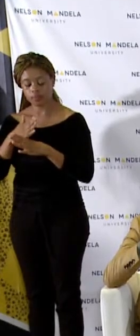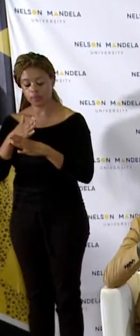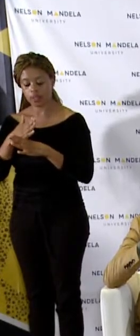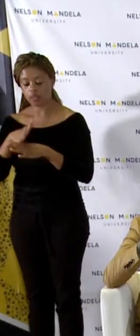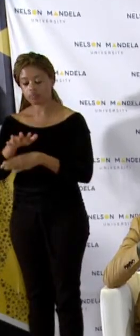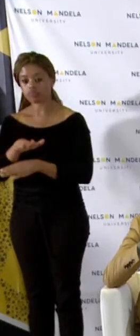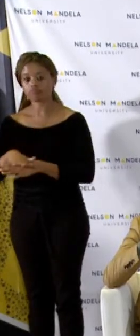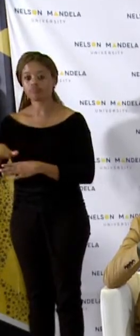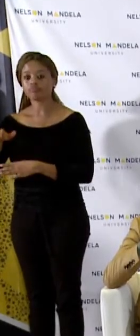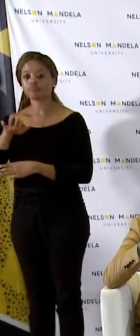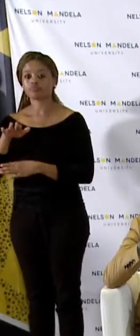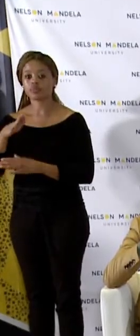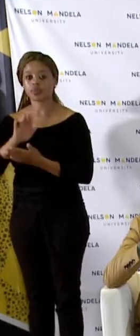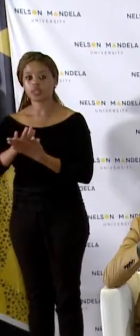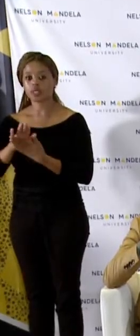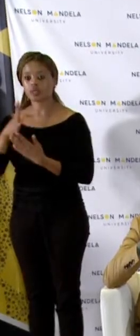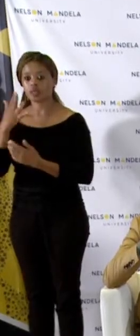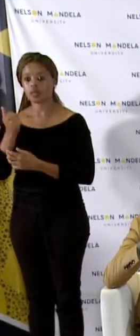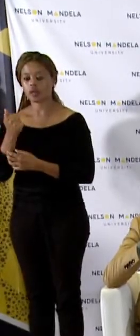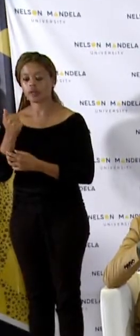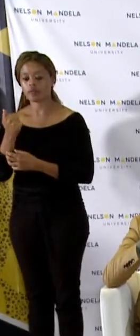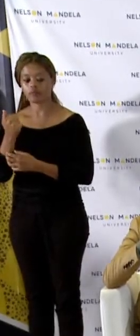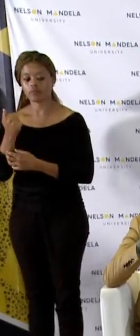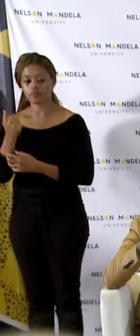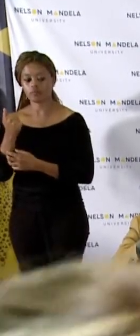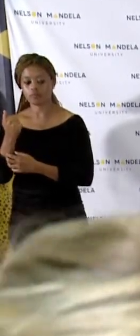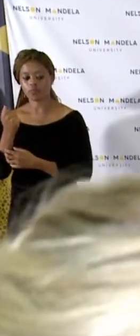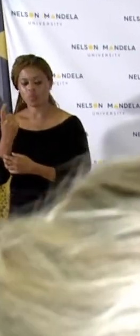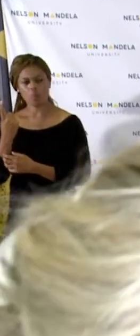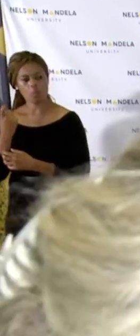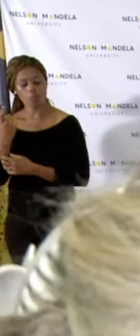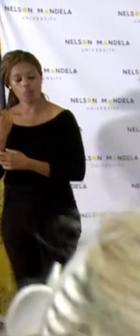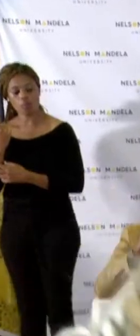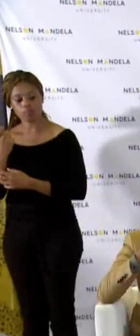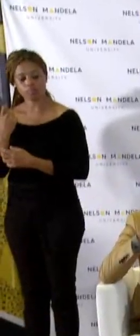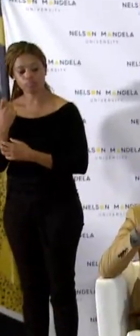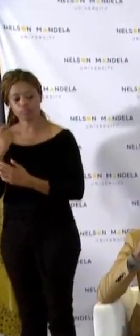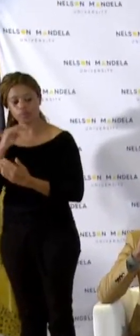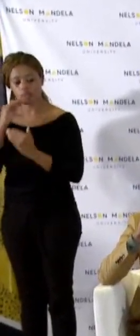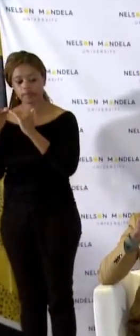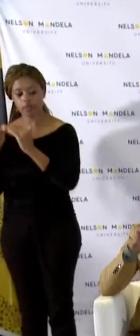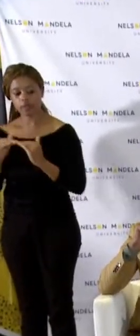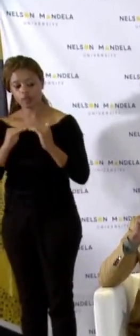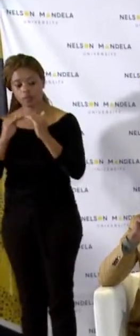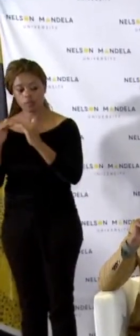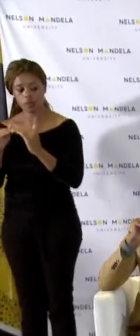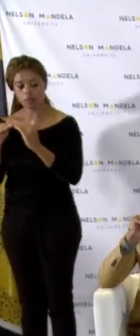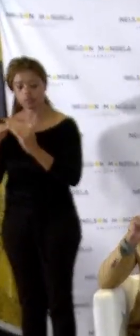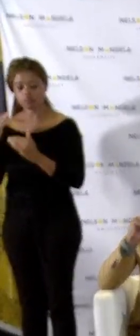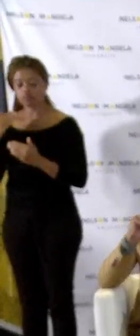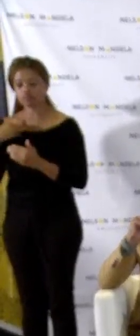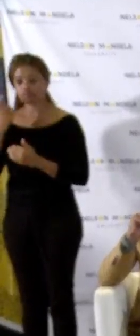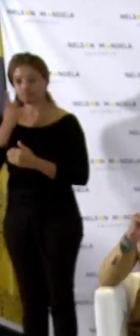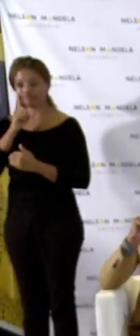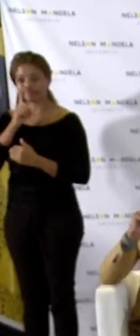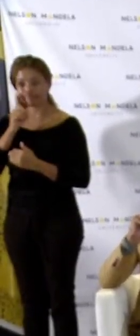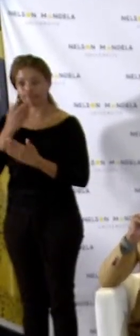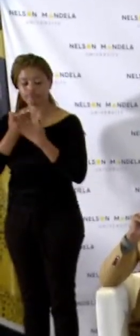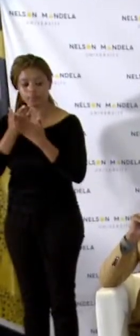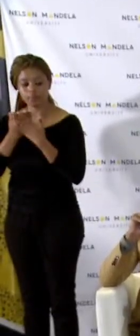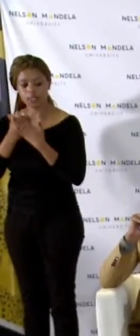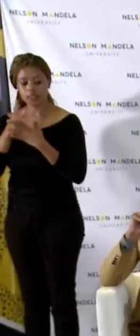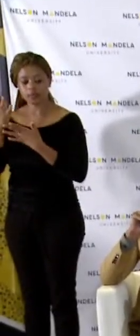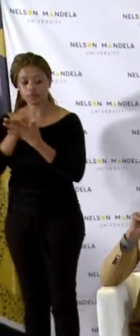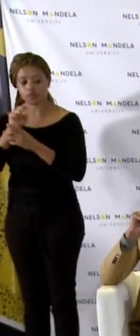area, we can have at least one guy, one lady, so we equal, and then I will find out if we can take